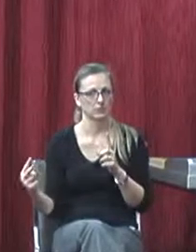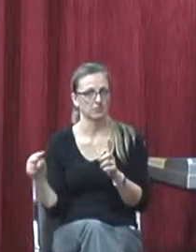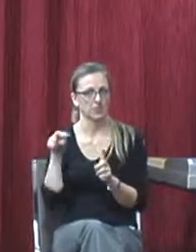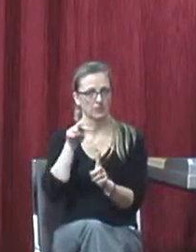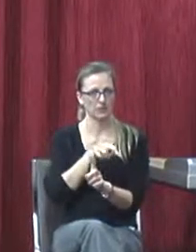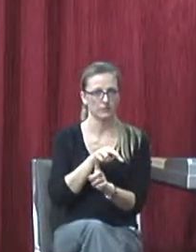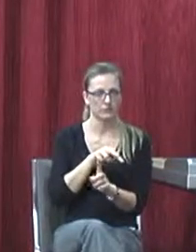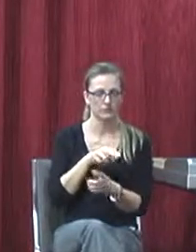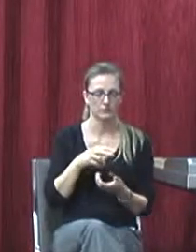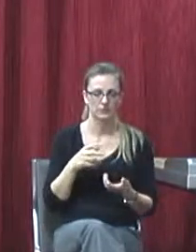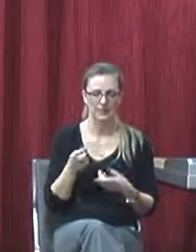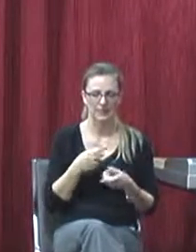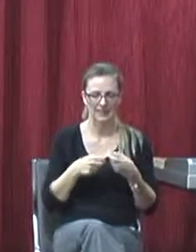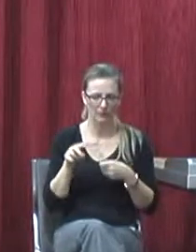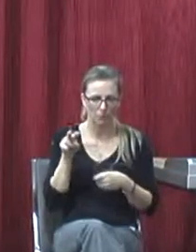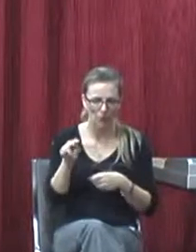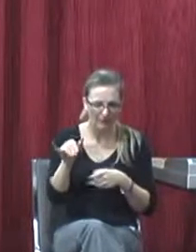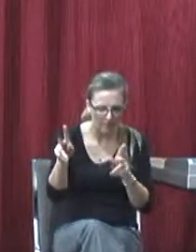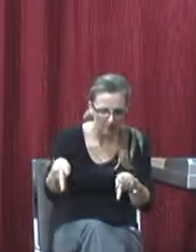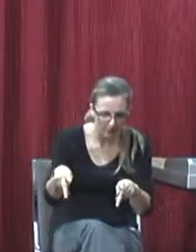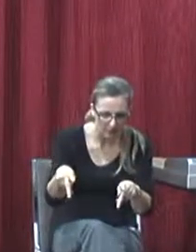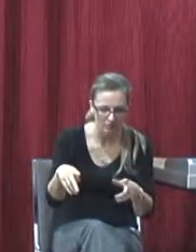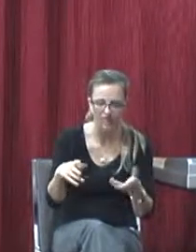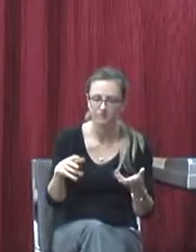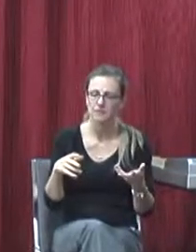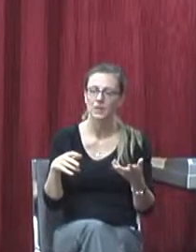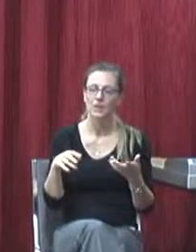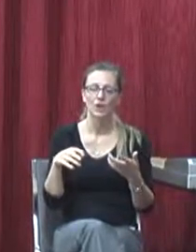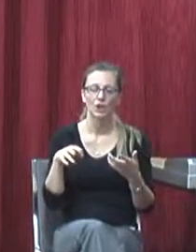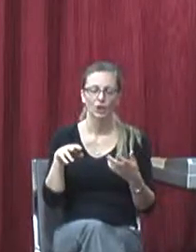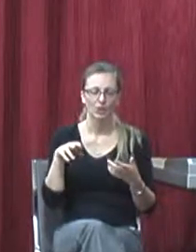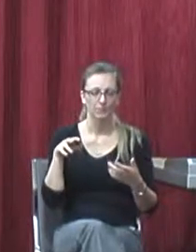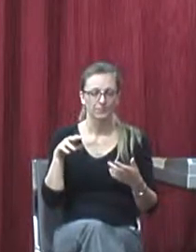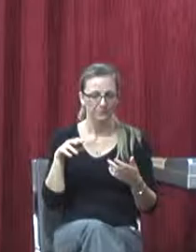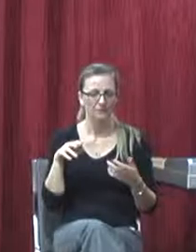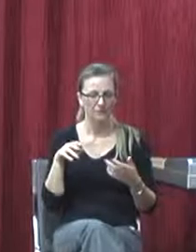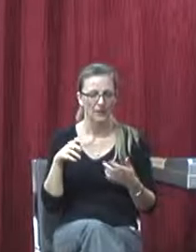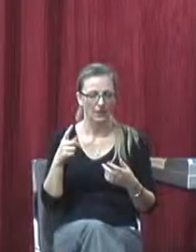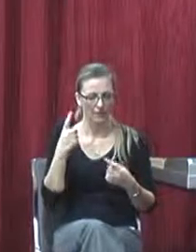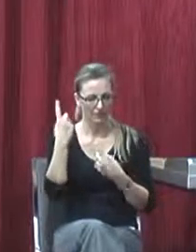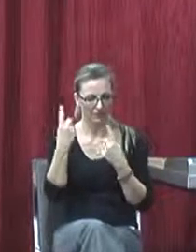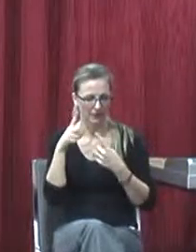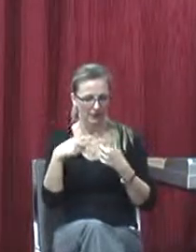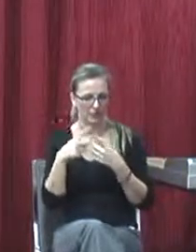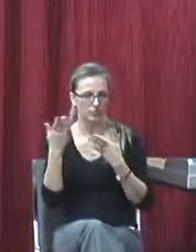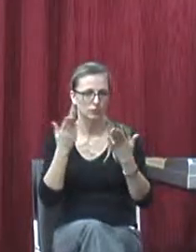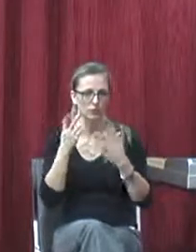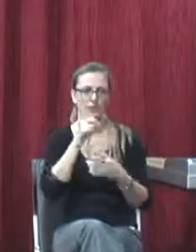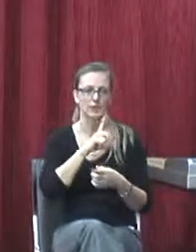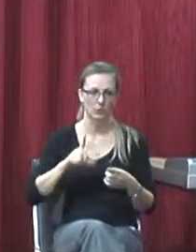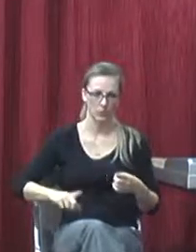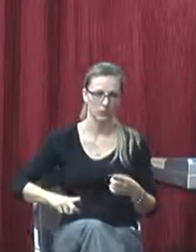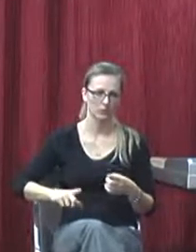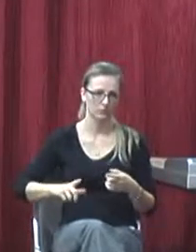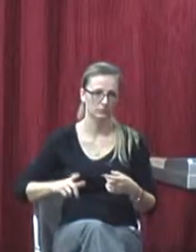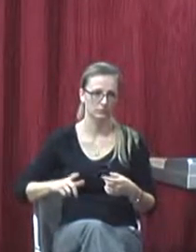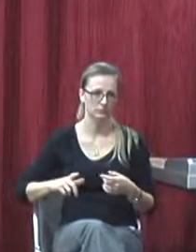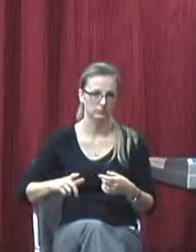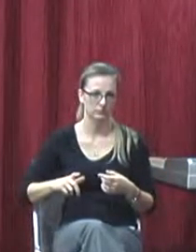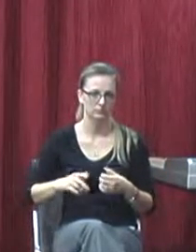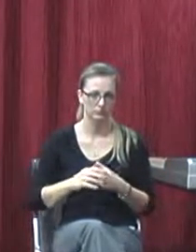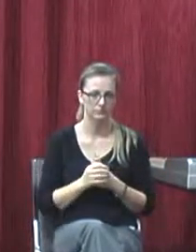Lord themselves, whether it's the serving in the way of helping them out with something, or it's the serving in the way of devoted,